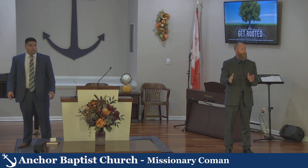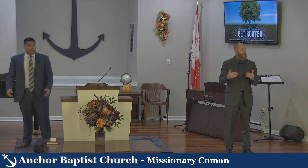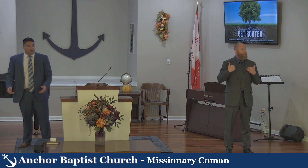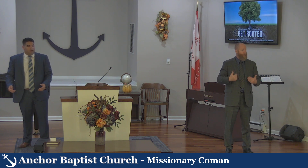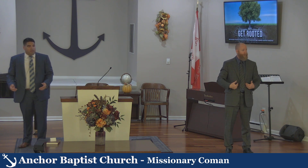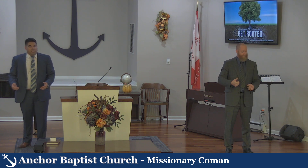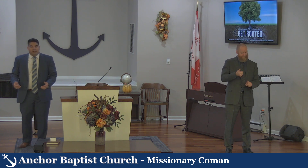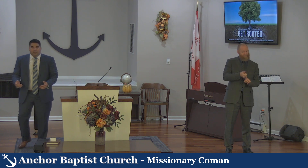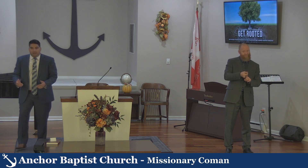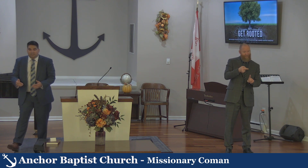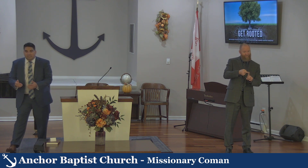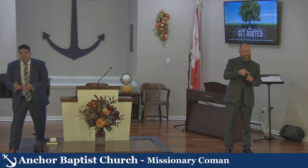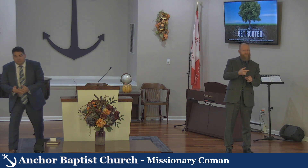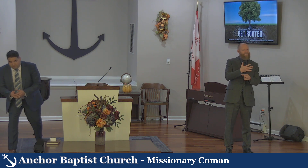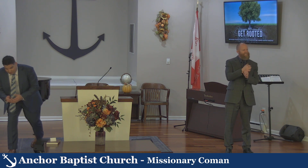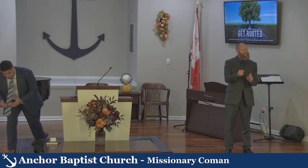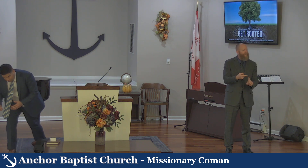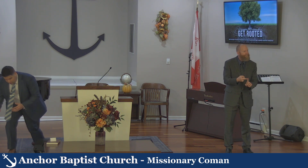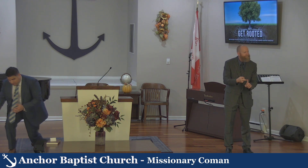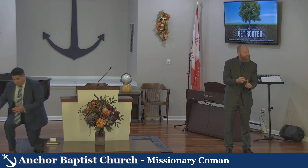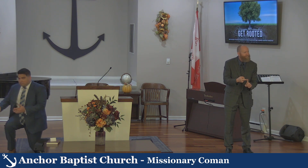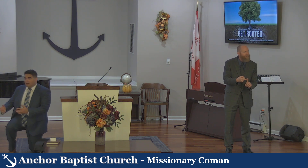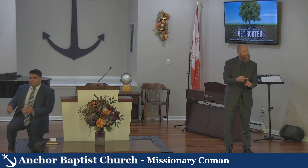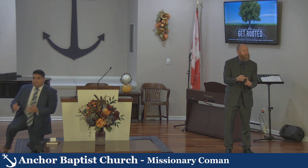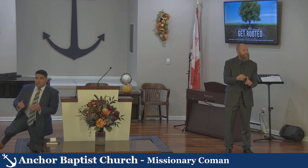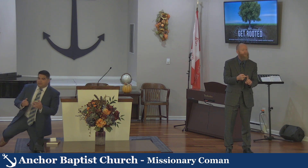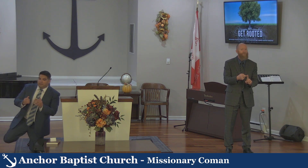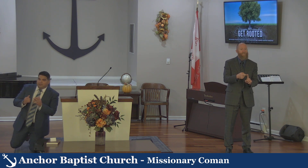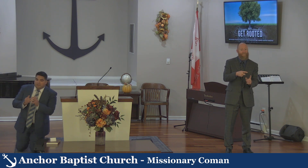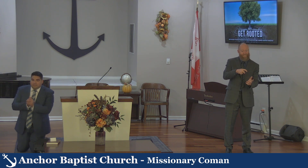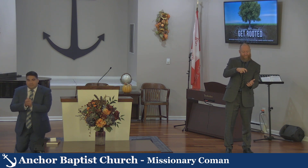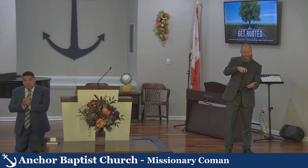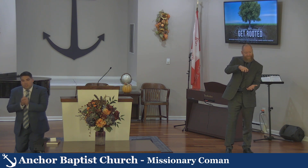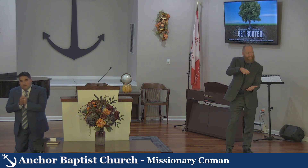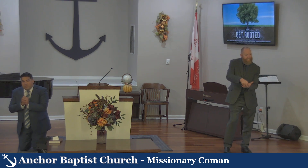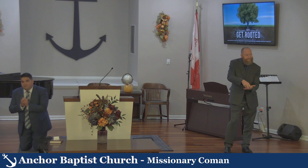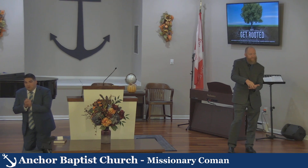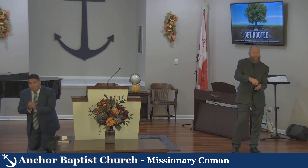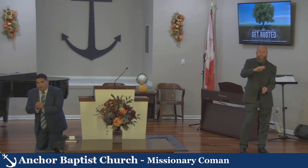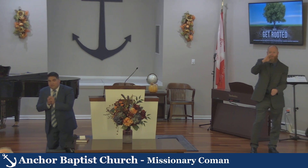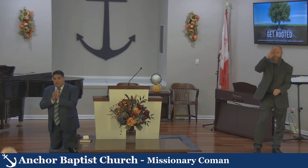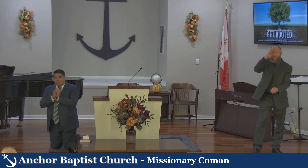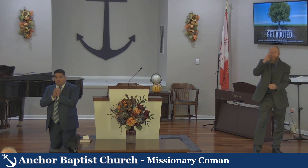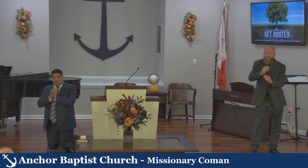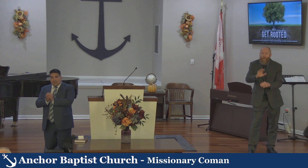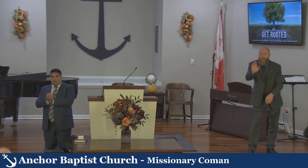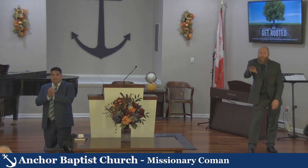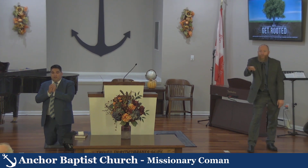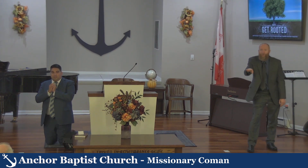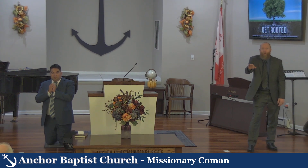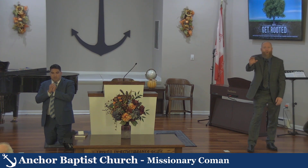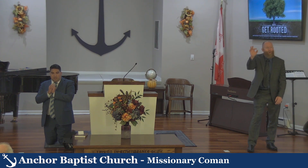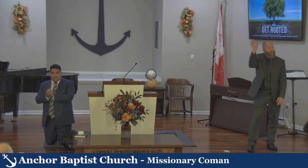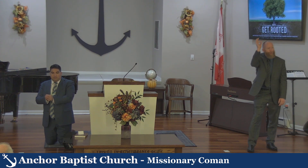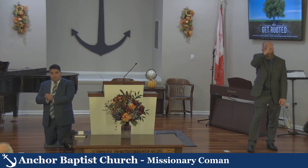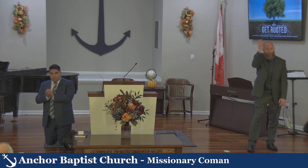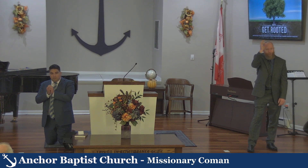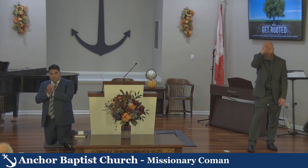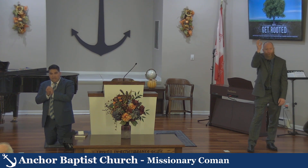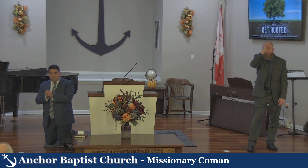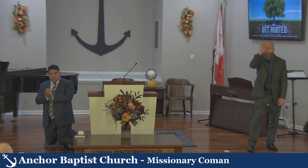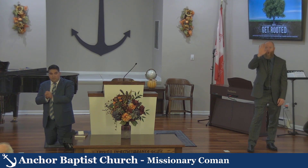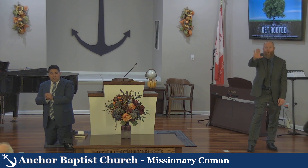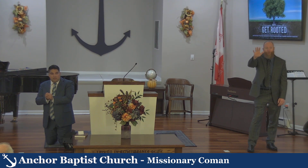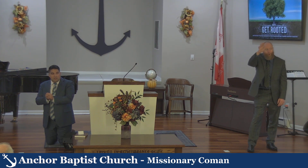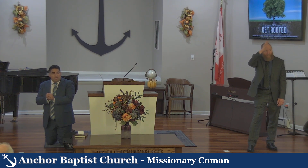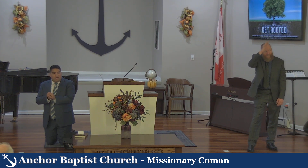Cameroonian. He got on his knees in front of Charles Wesco's son and said, son, you have no idea the sacrifice your